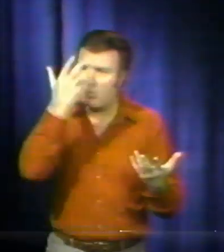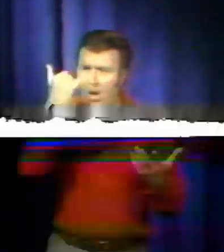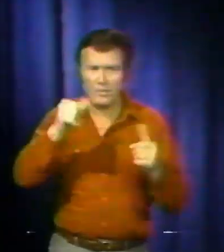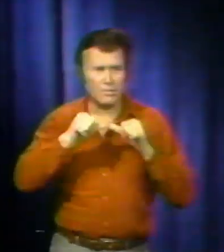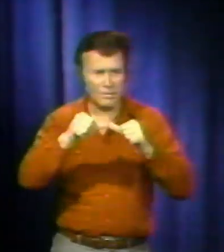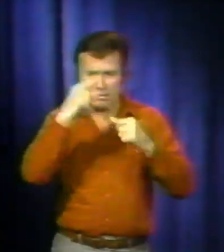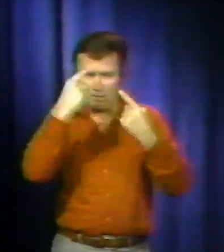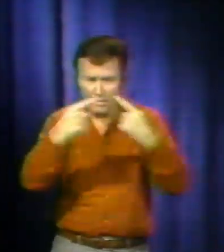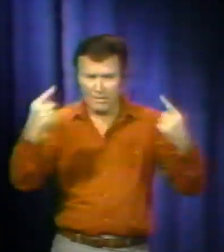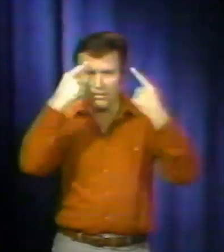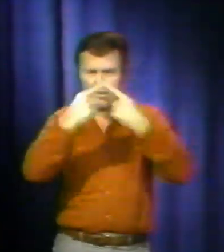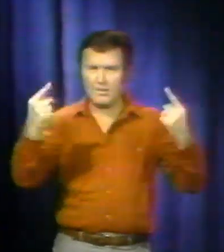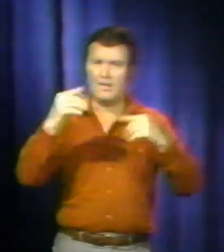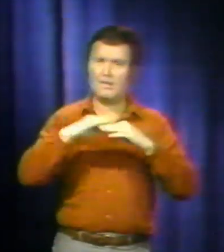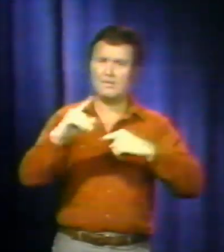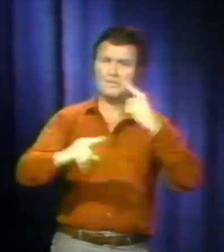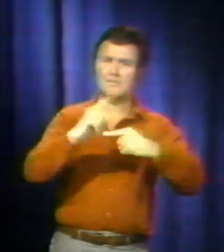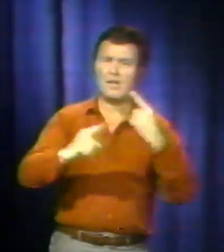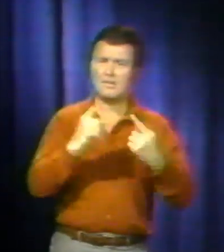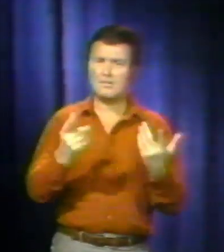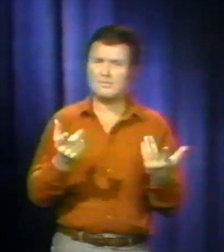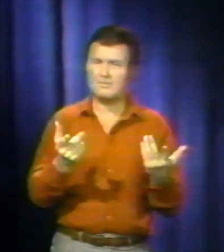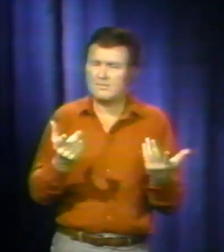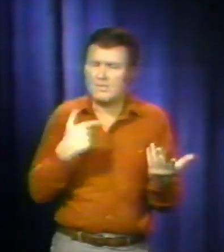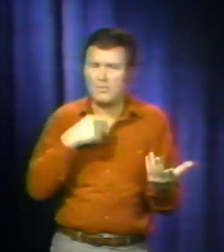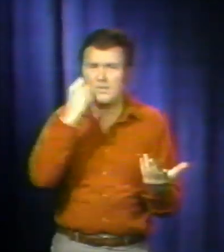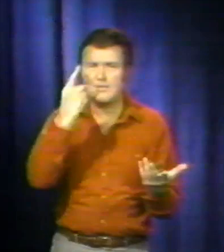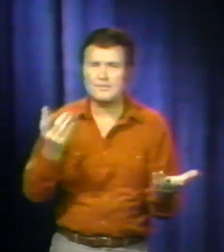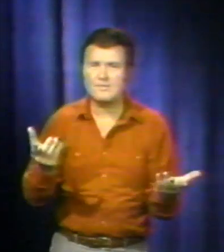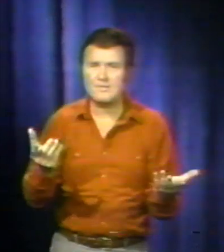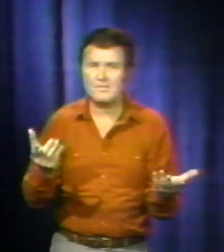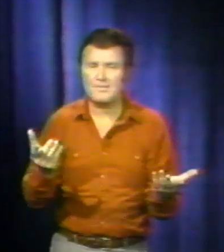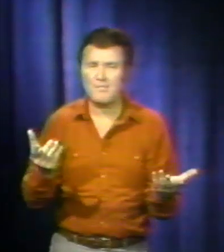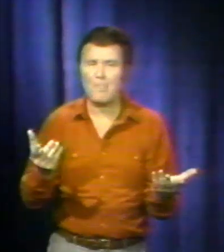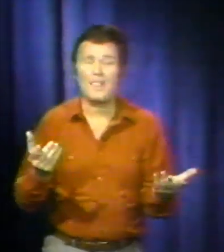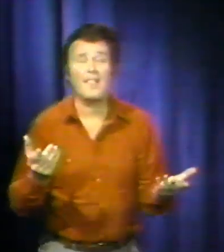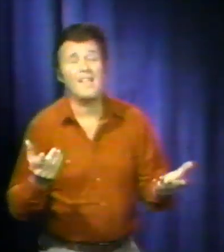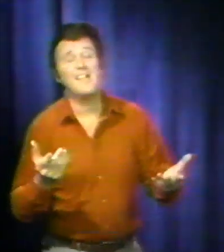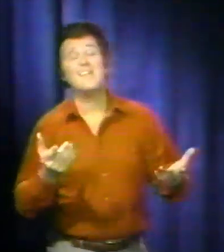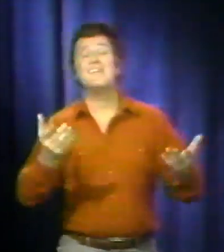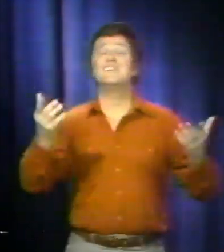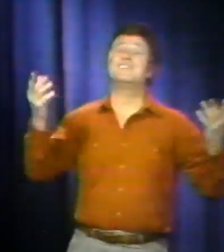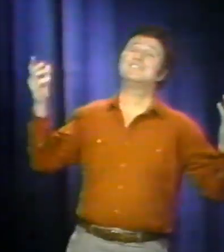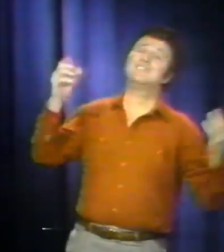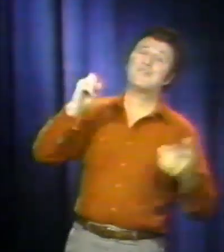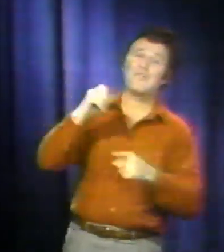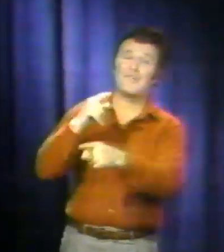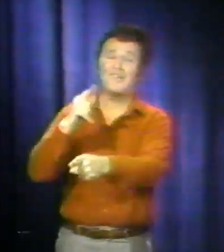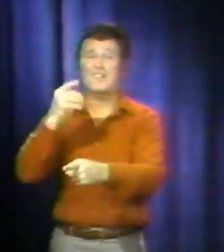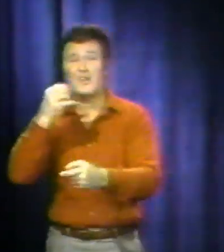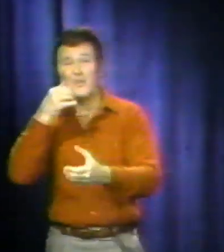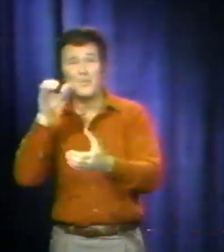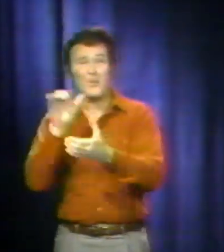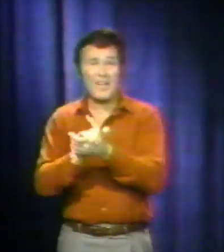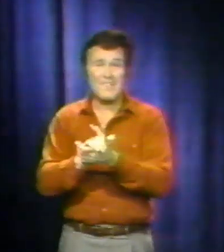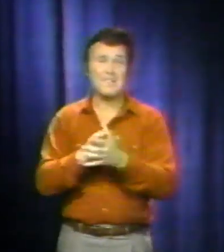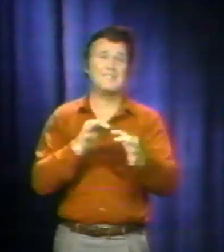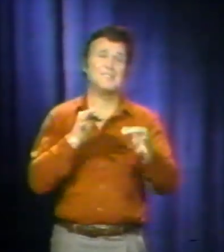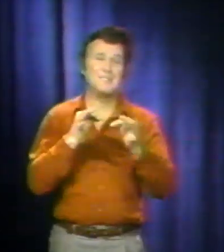difficulty. Why then do you keep on disagreeing on sign language? I don't understand. So the wife explained